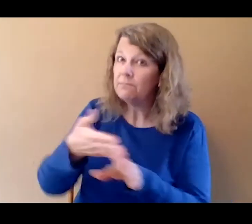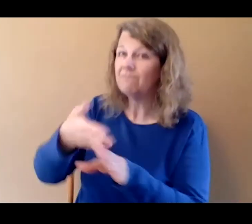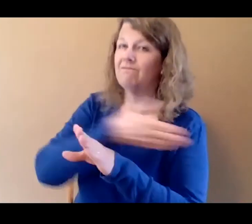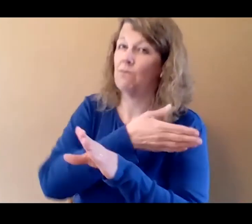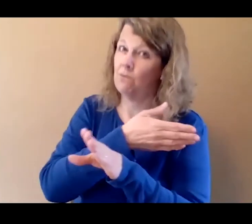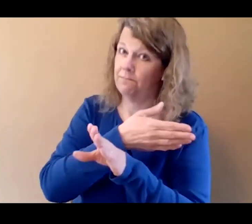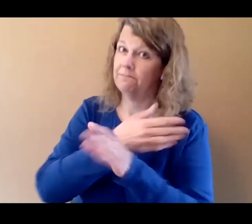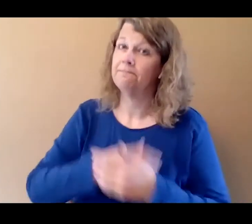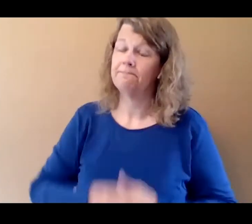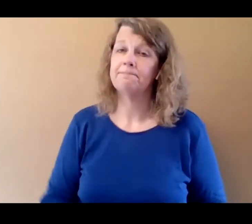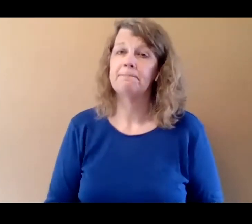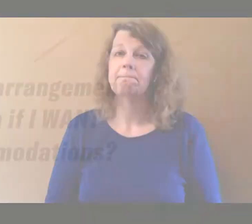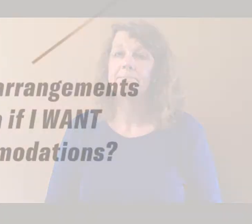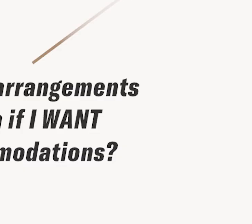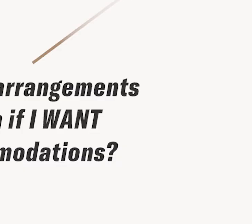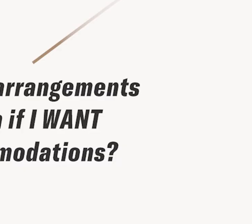time.